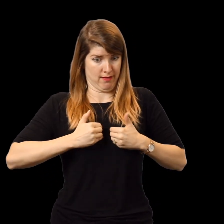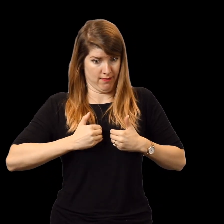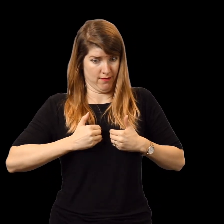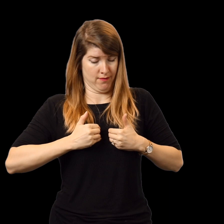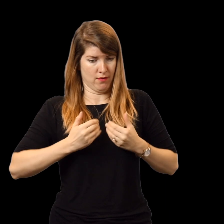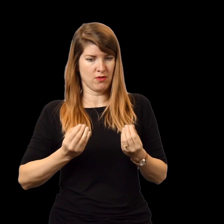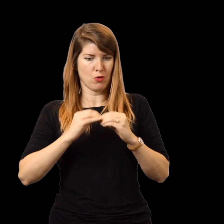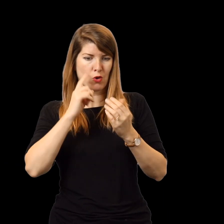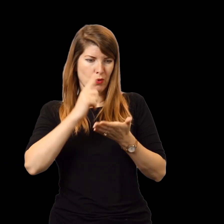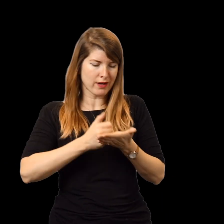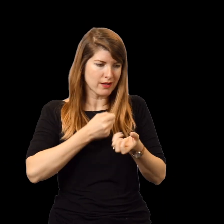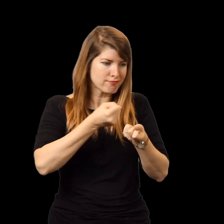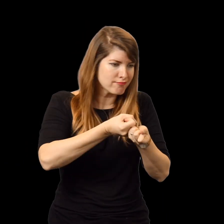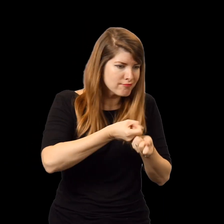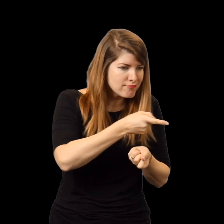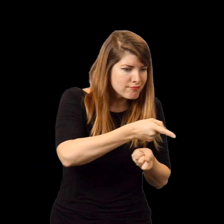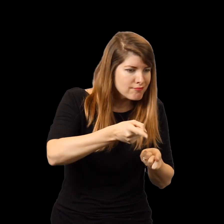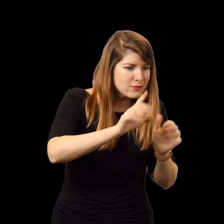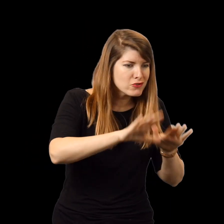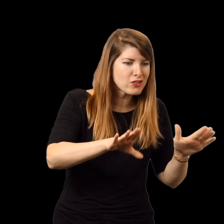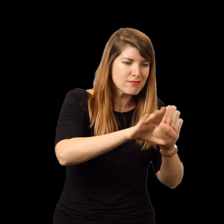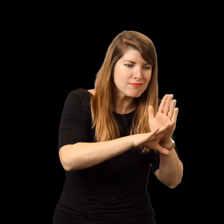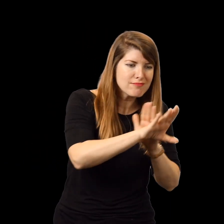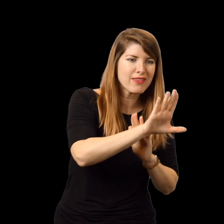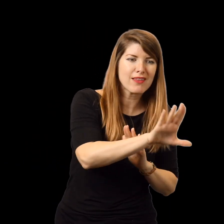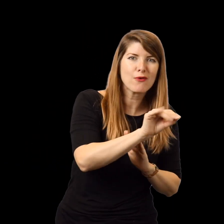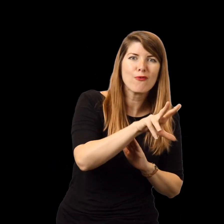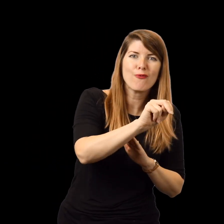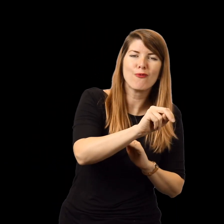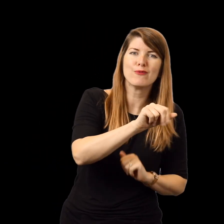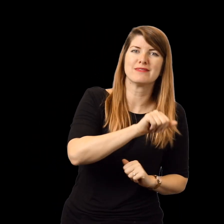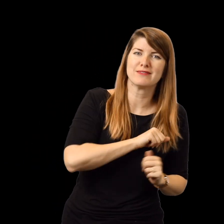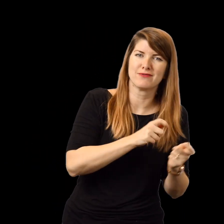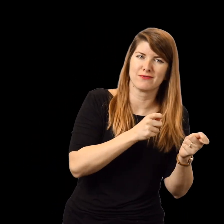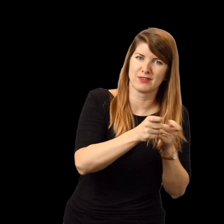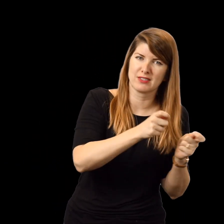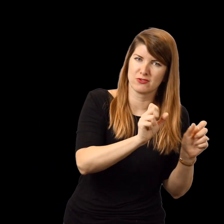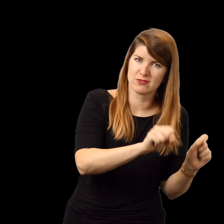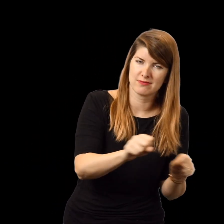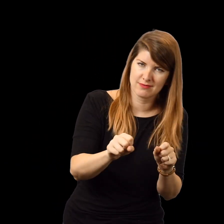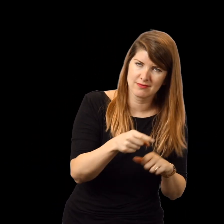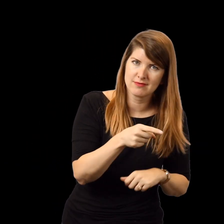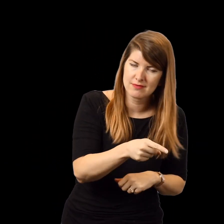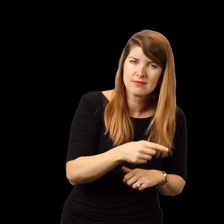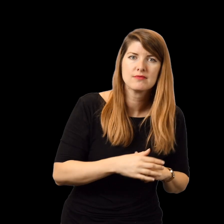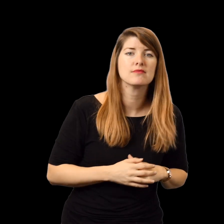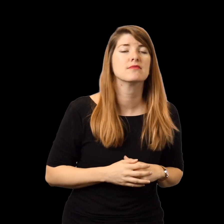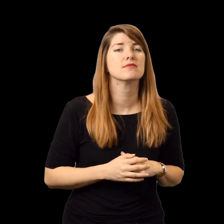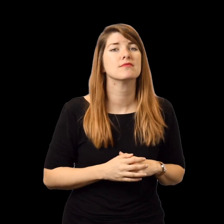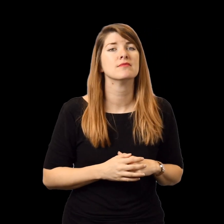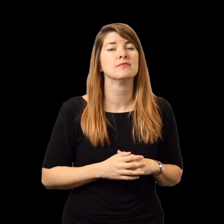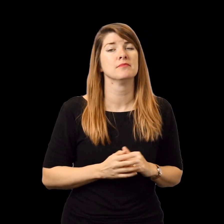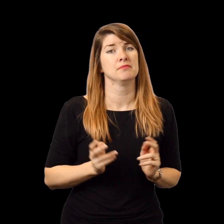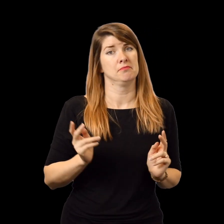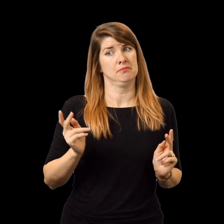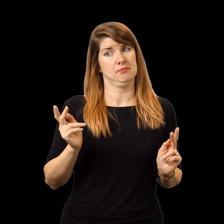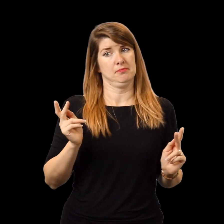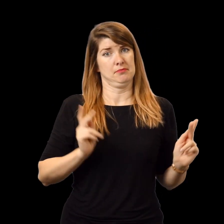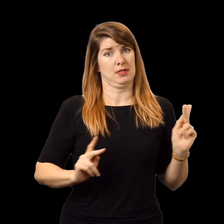the more we help this child develop their own self-regulation abilities. People